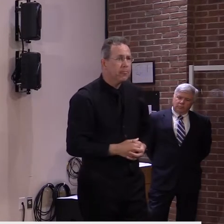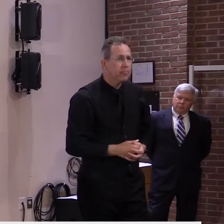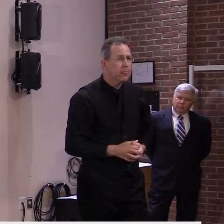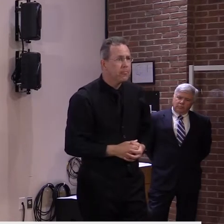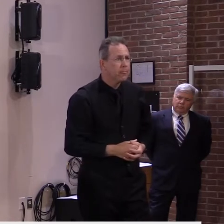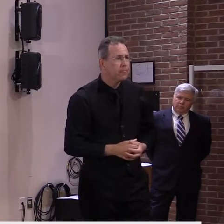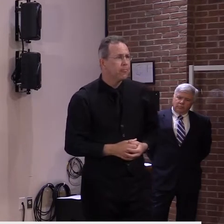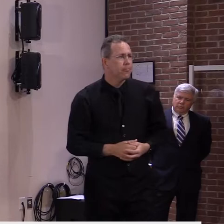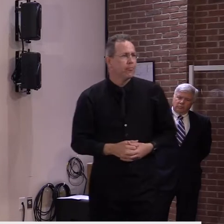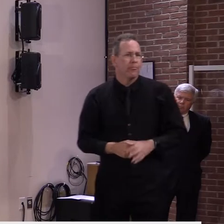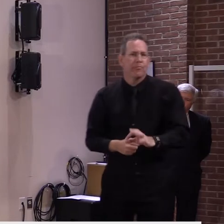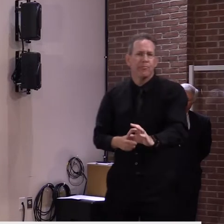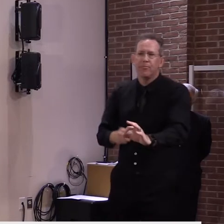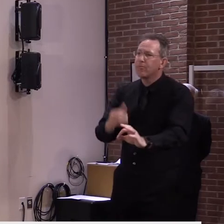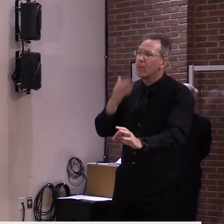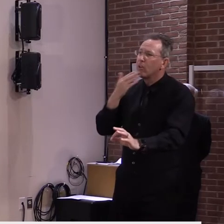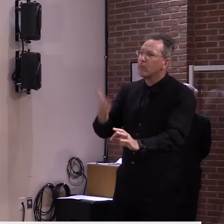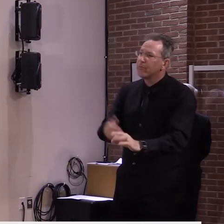Thanks very much.